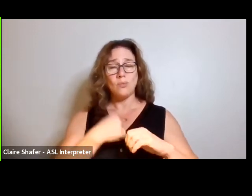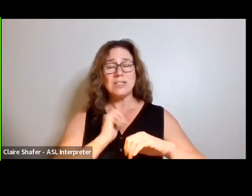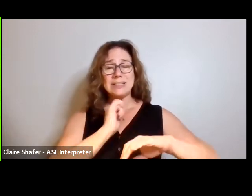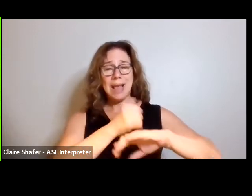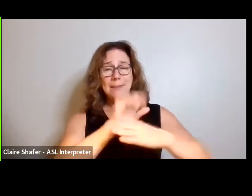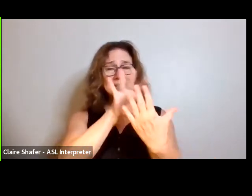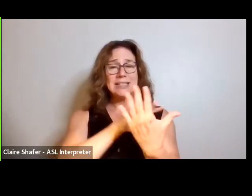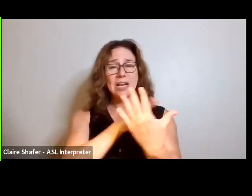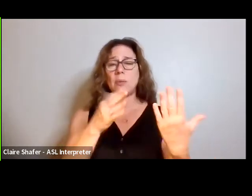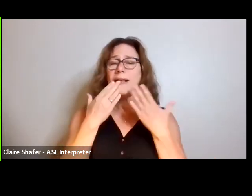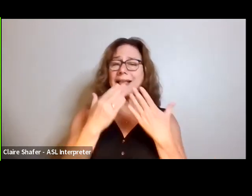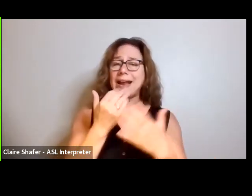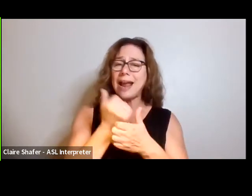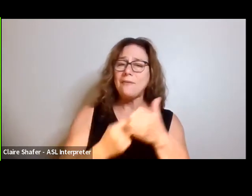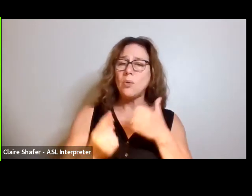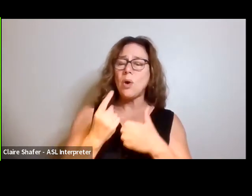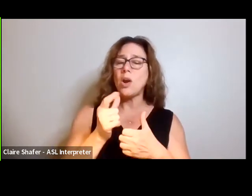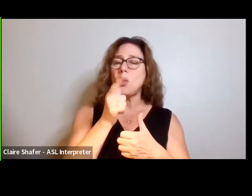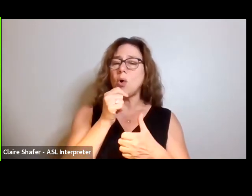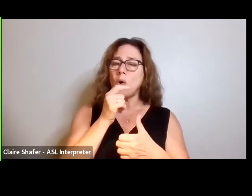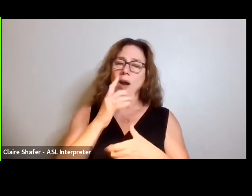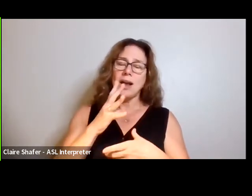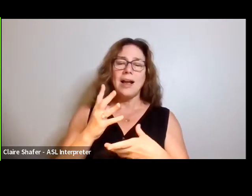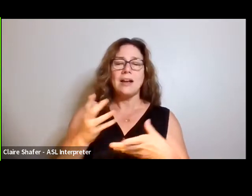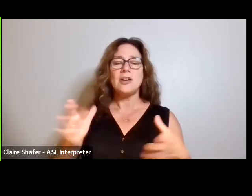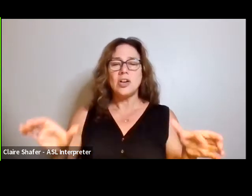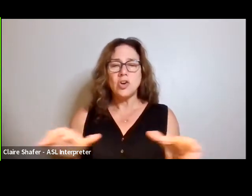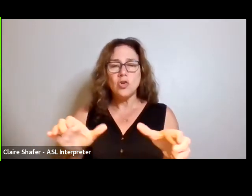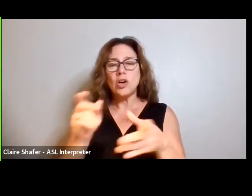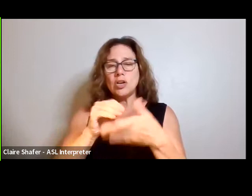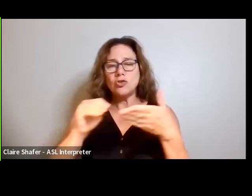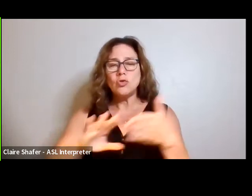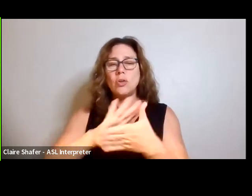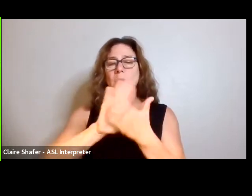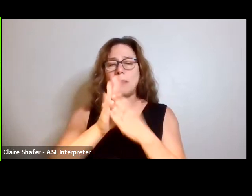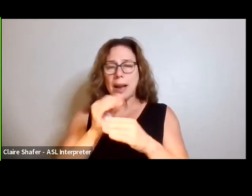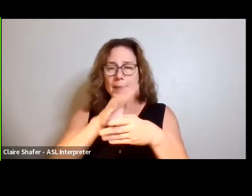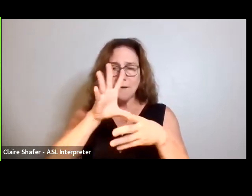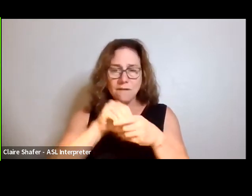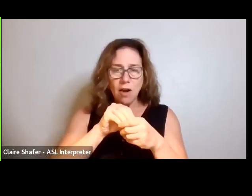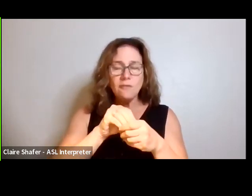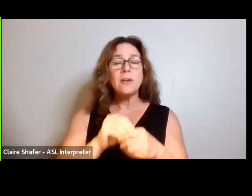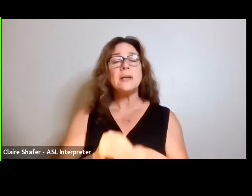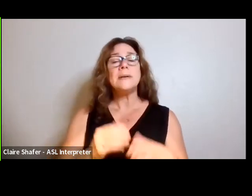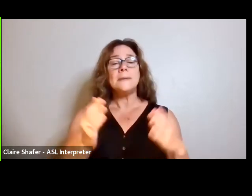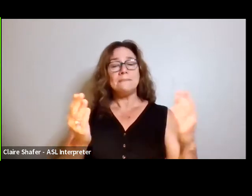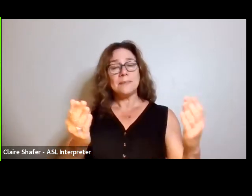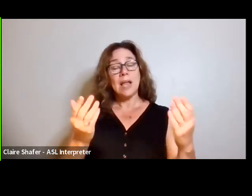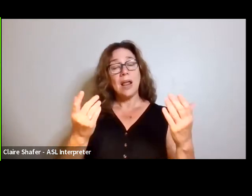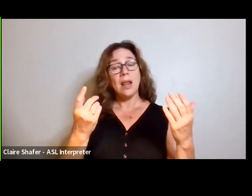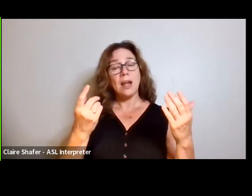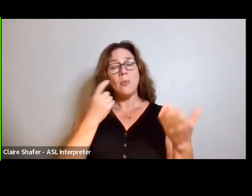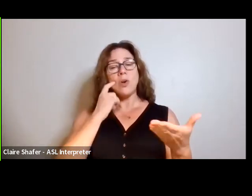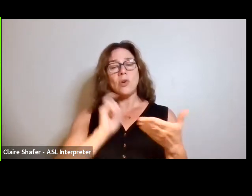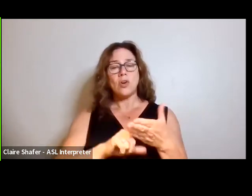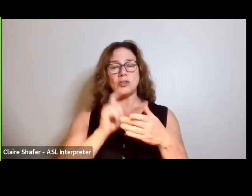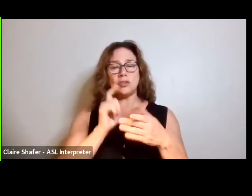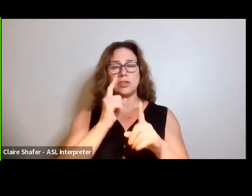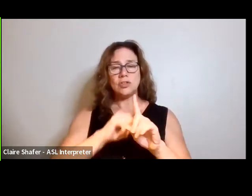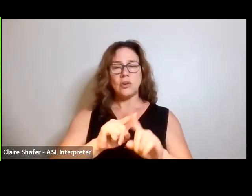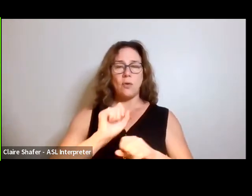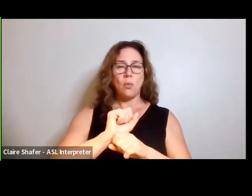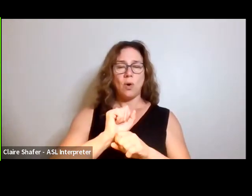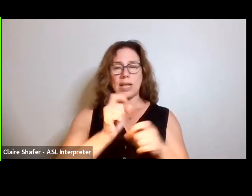our students involved. And then one of the big things is, acknowledging the different work that goes